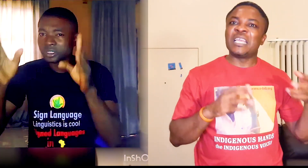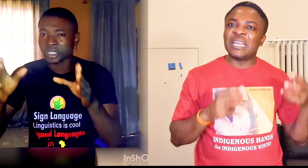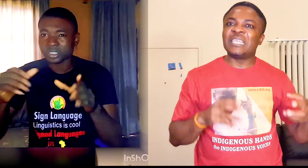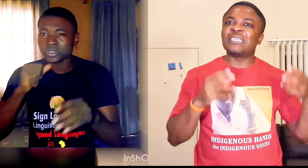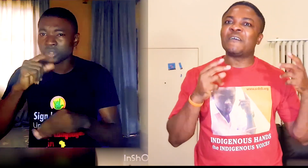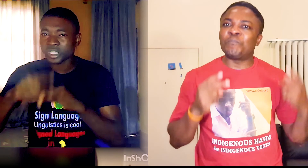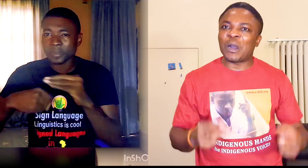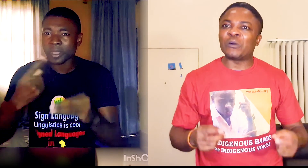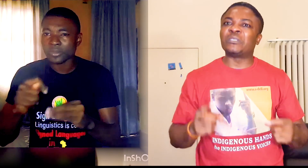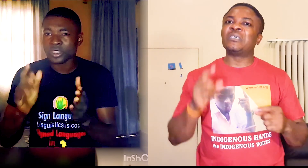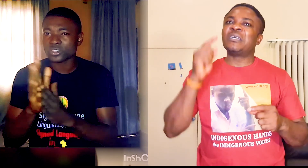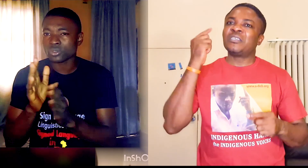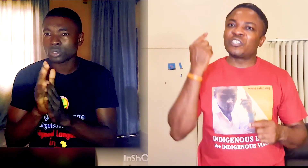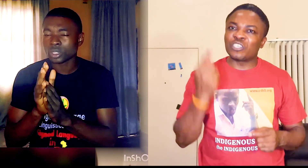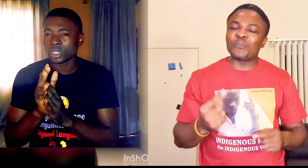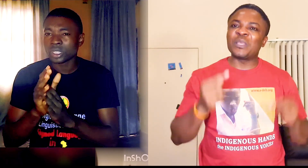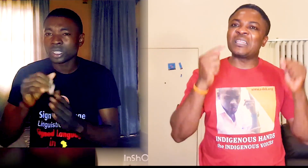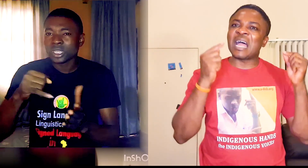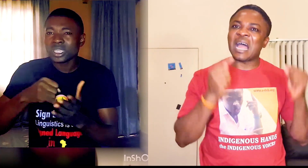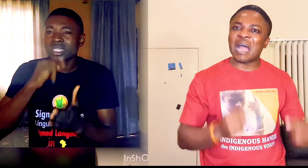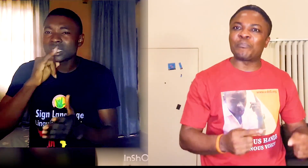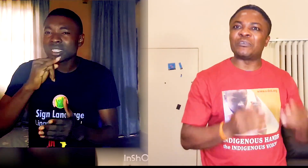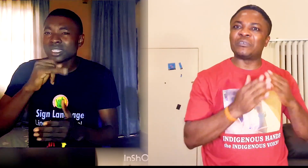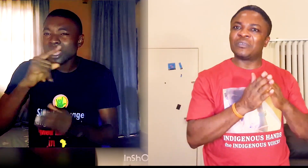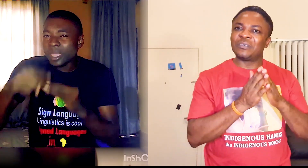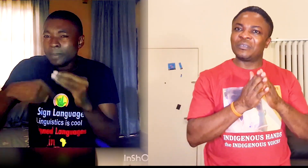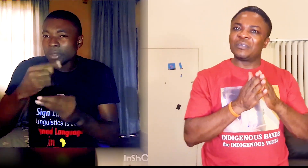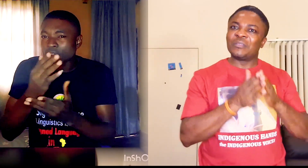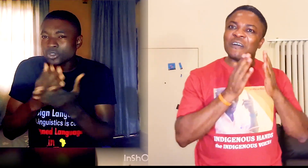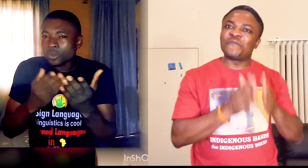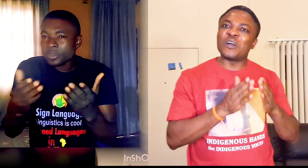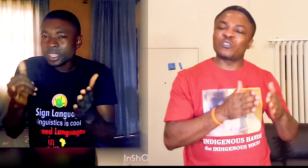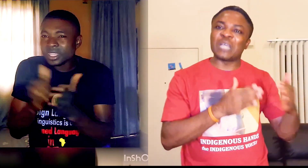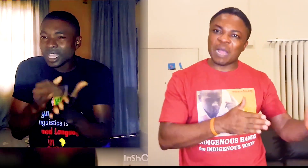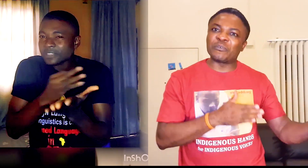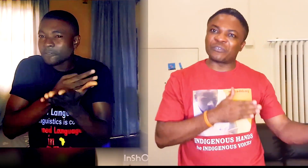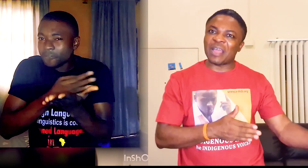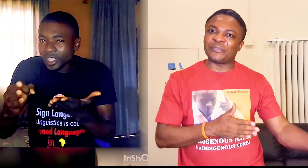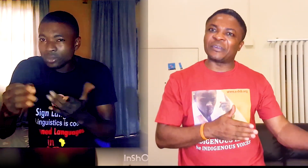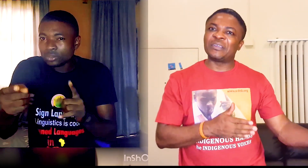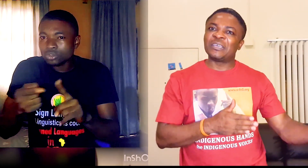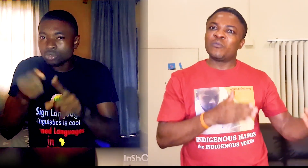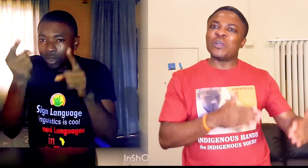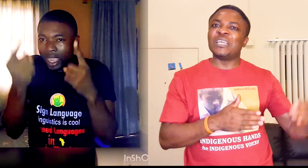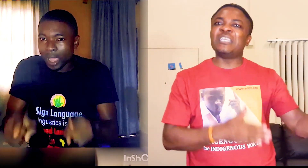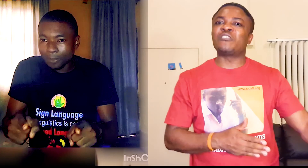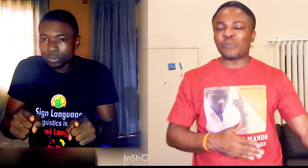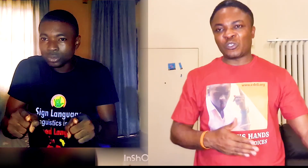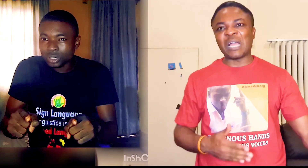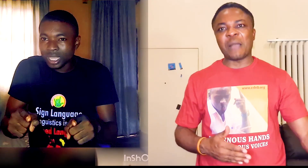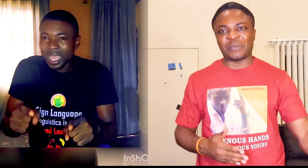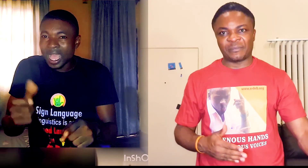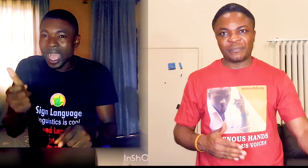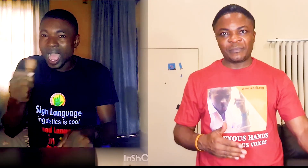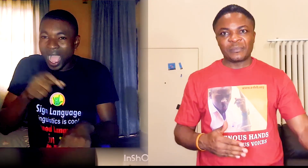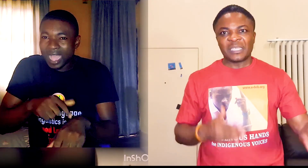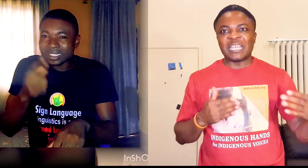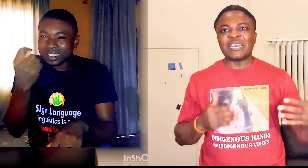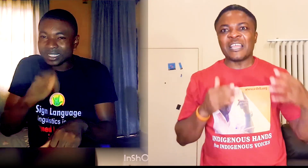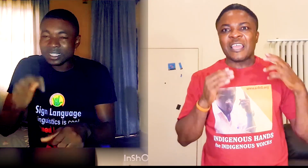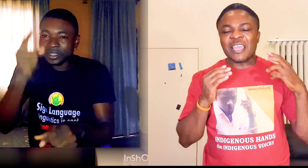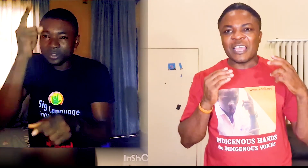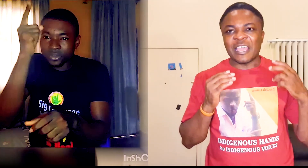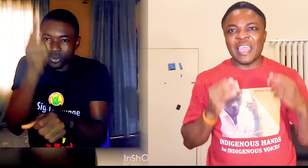school. It is about something that happened, that failed to happen rather, when it is supposed to